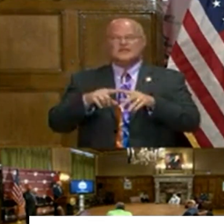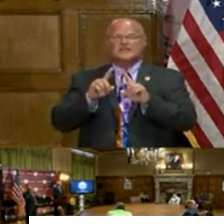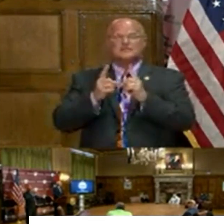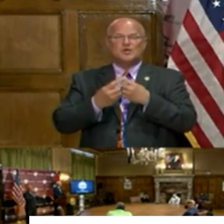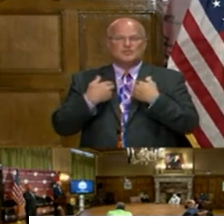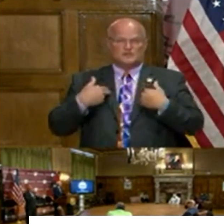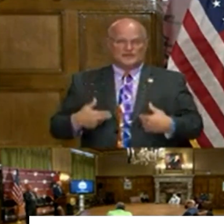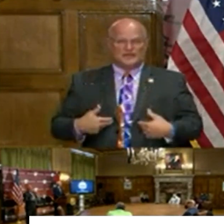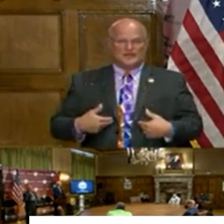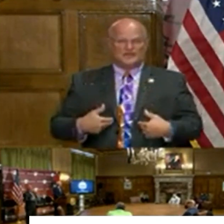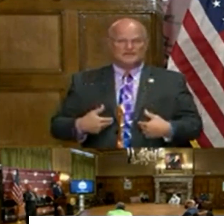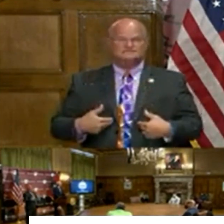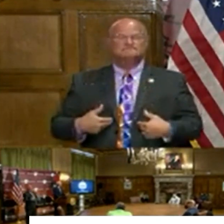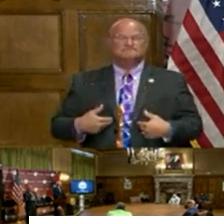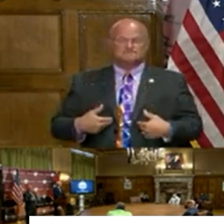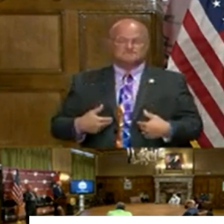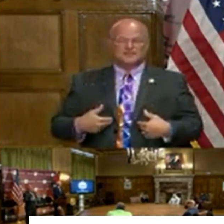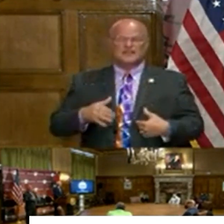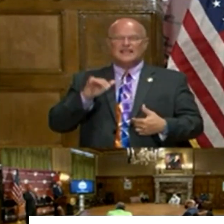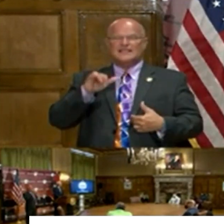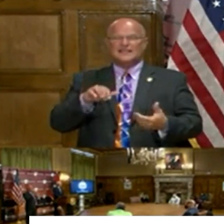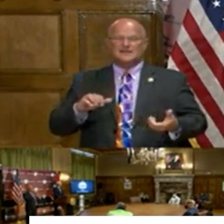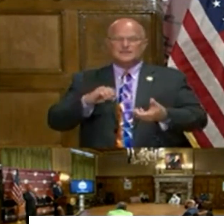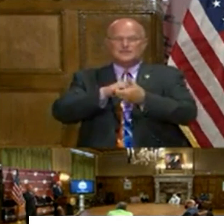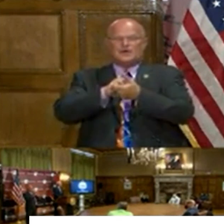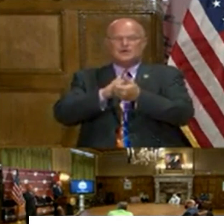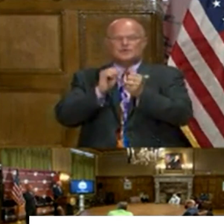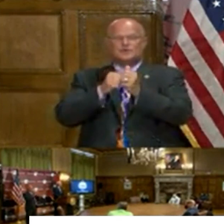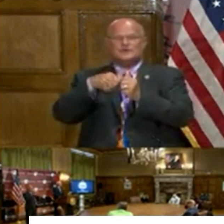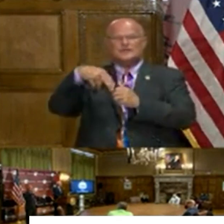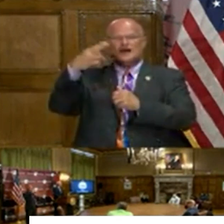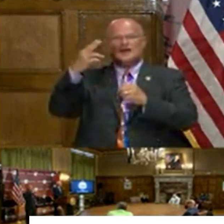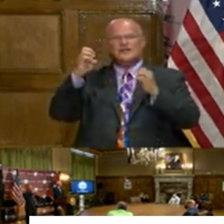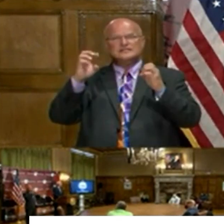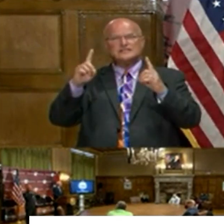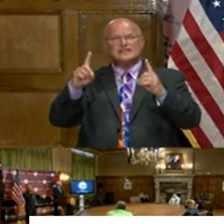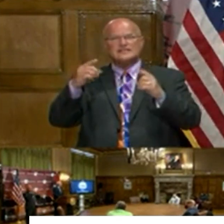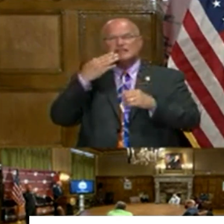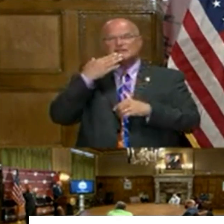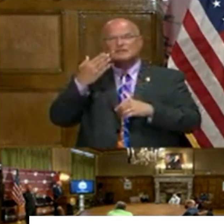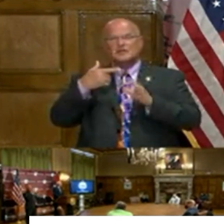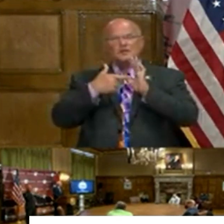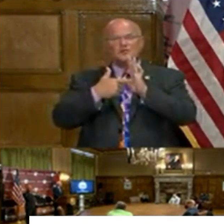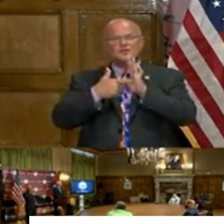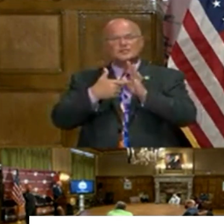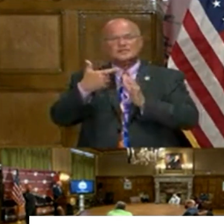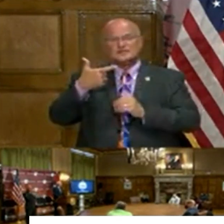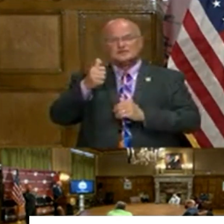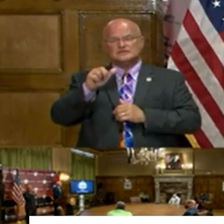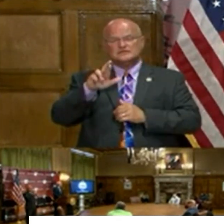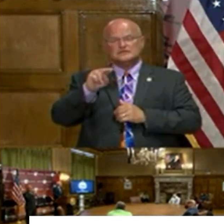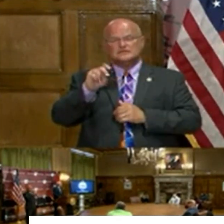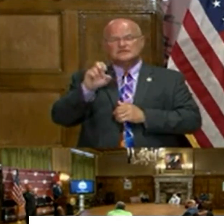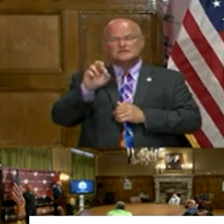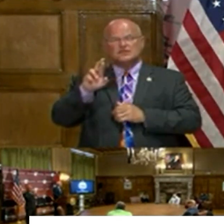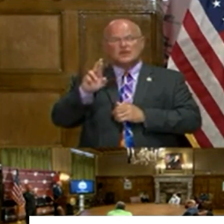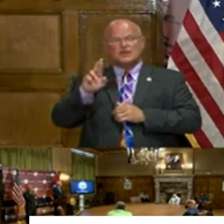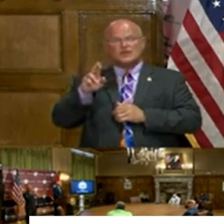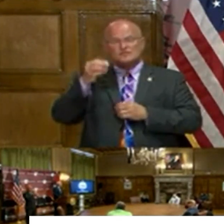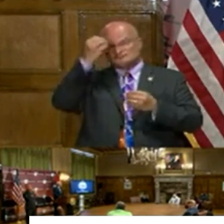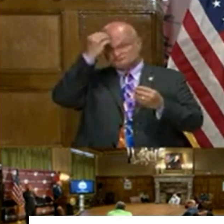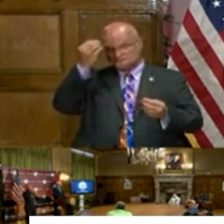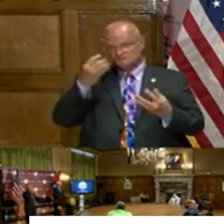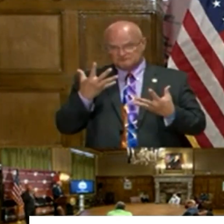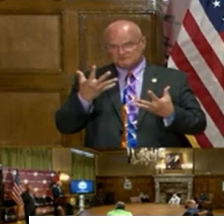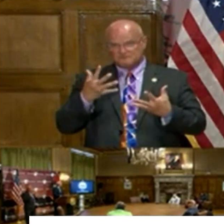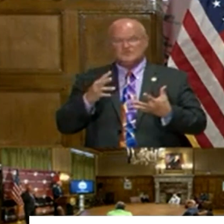of Health. That's part of the partnership with higher education, and I appreciate Representative Garner really alerting